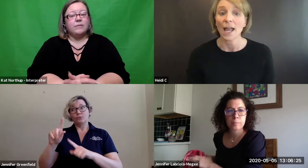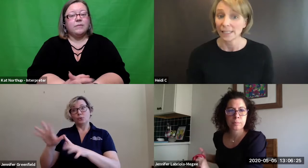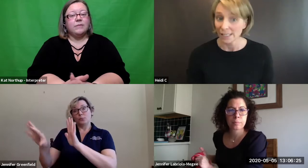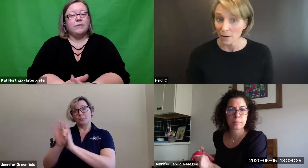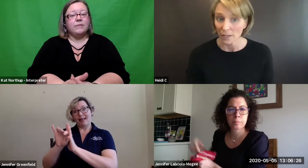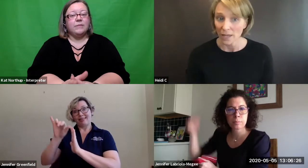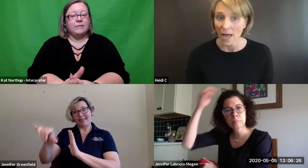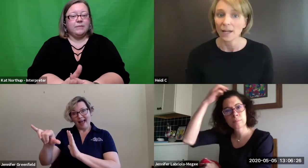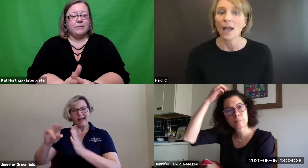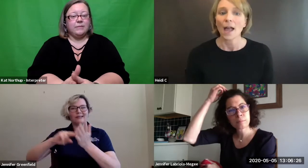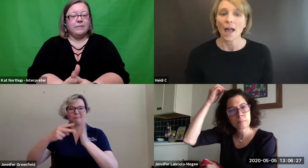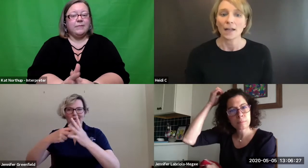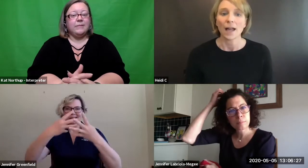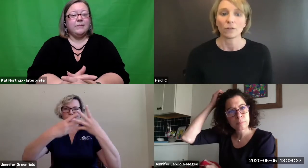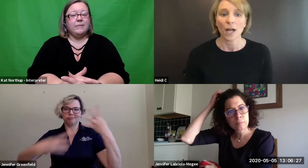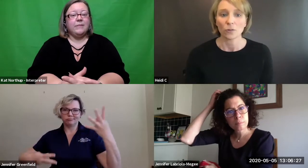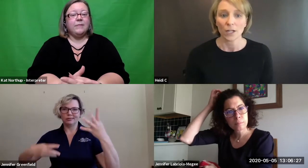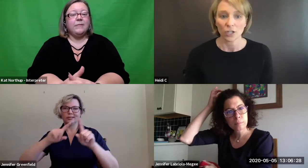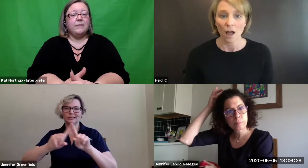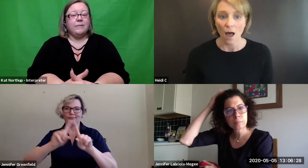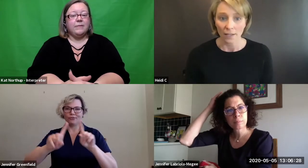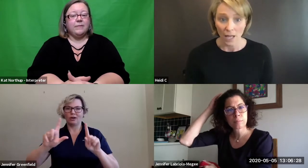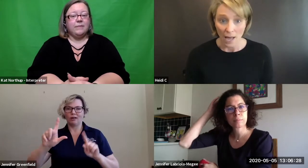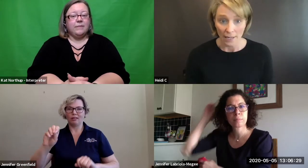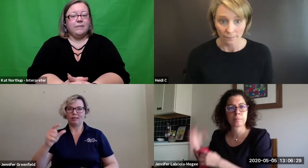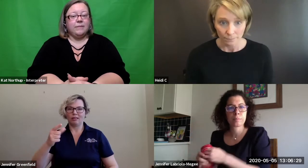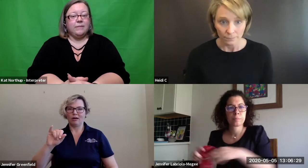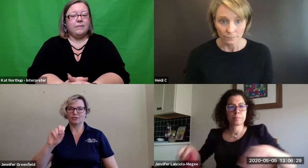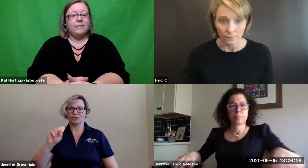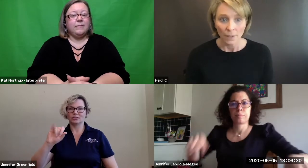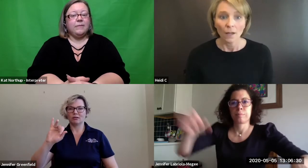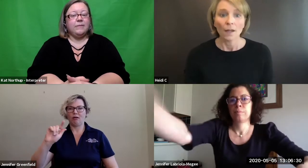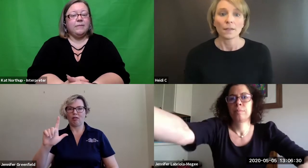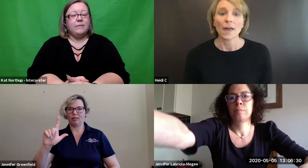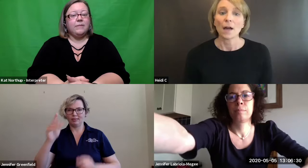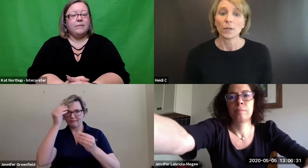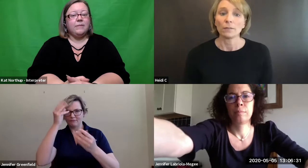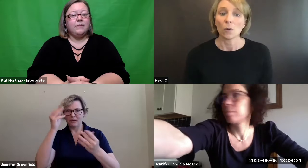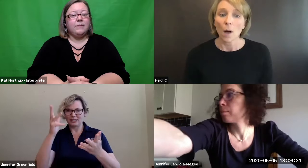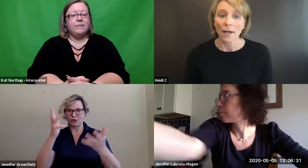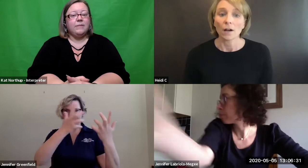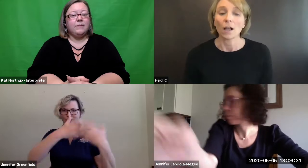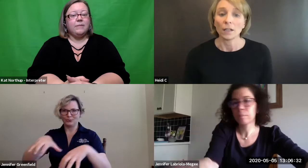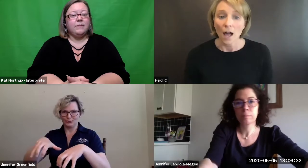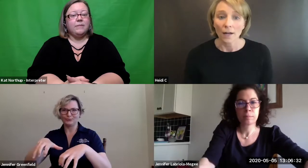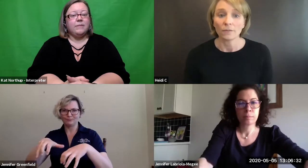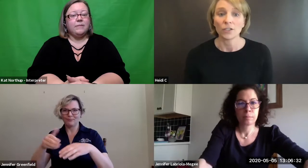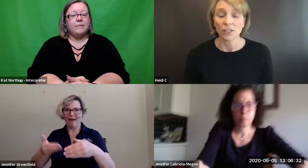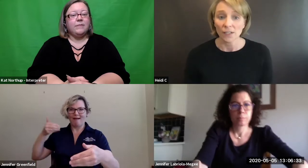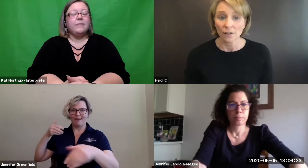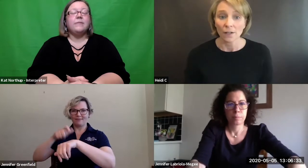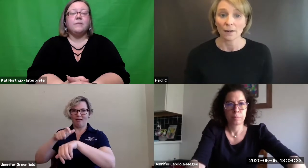graduation and stay with that and have graduation online. That would require a lot